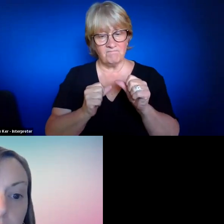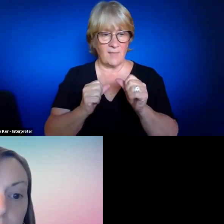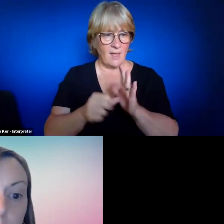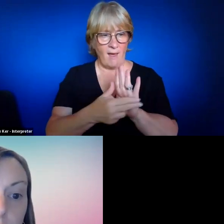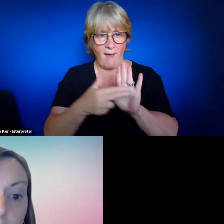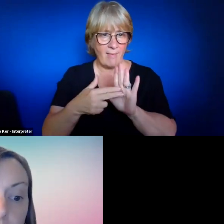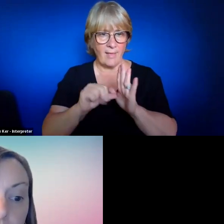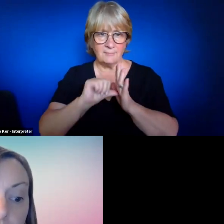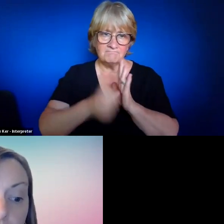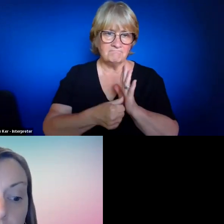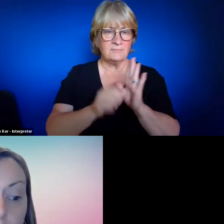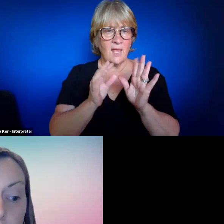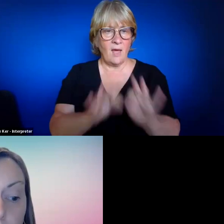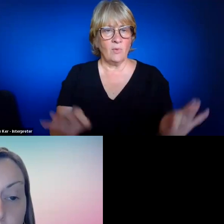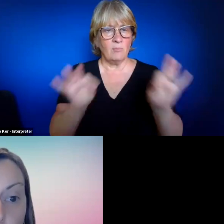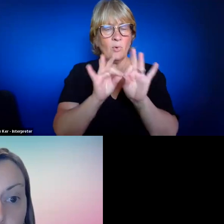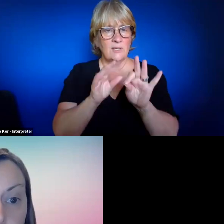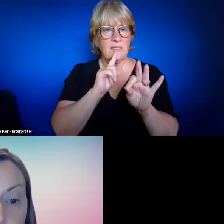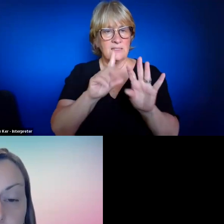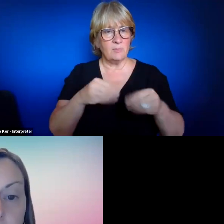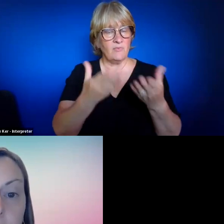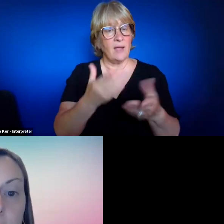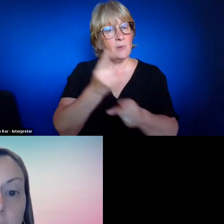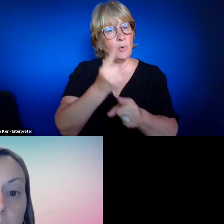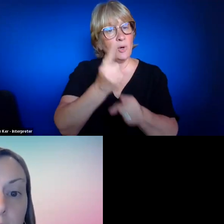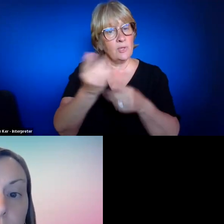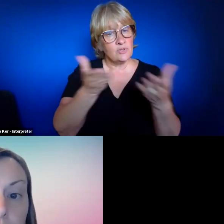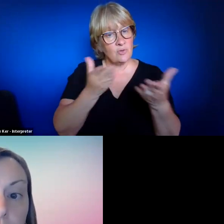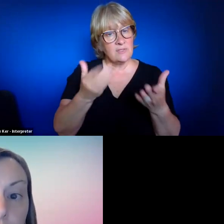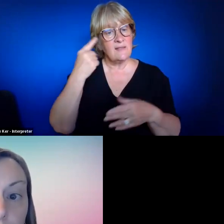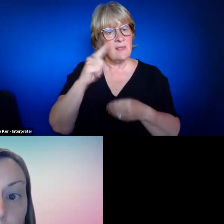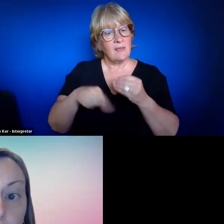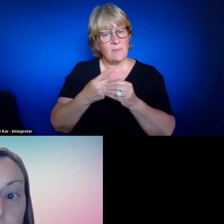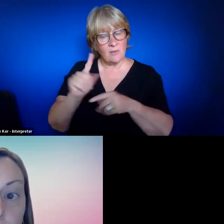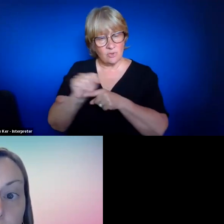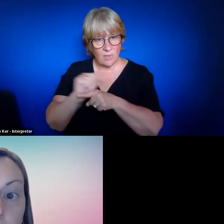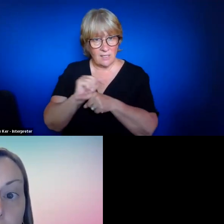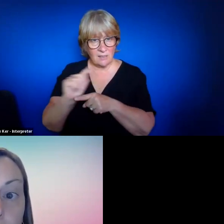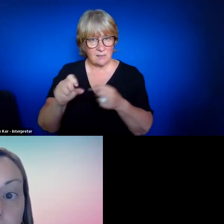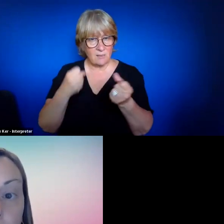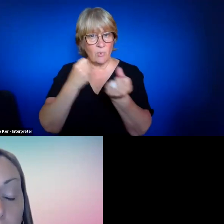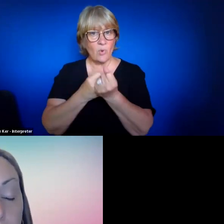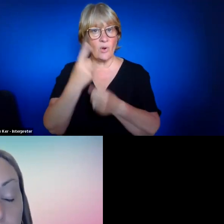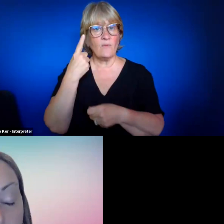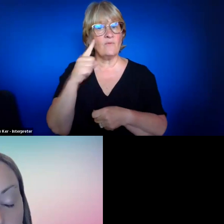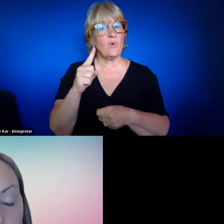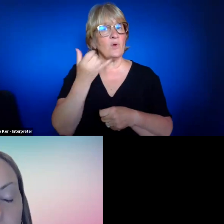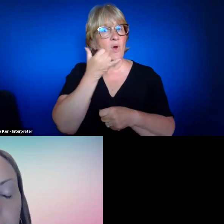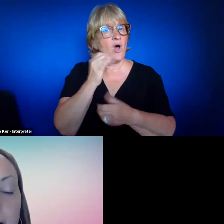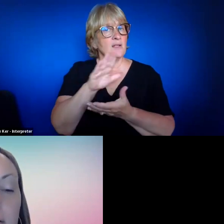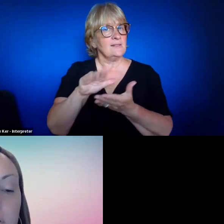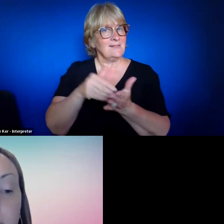is to make sure we're providing appropriate services and thinking about training and supports for call center